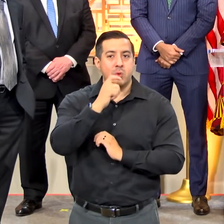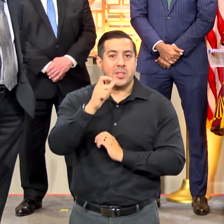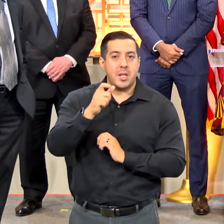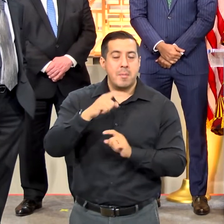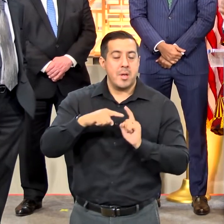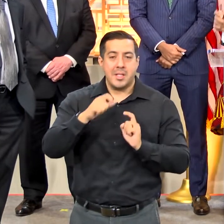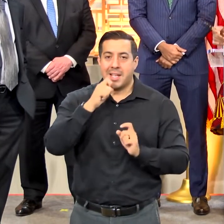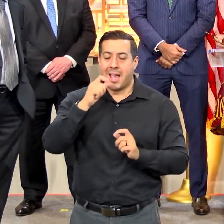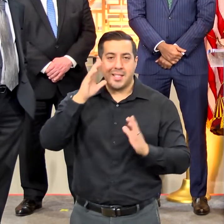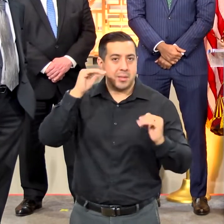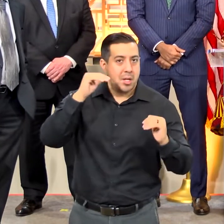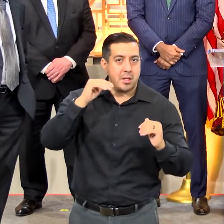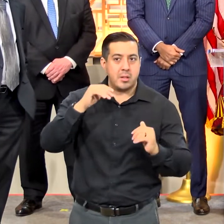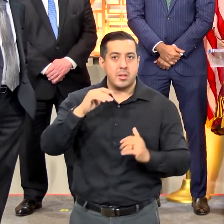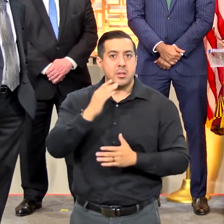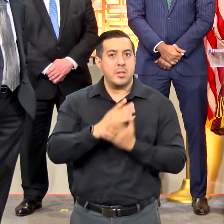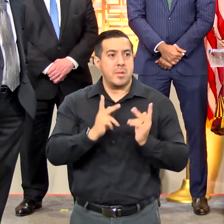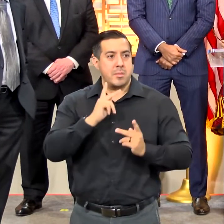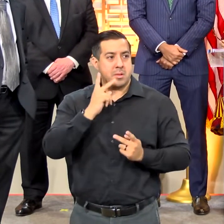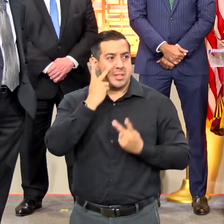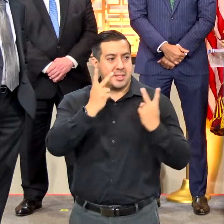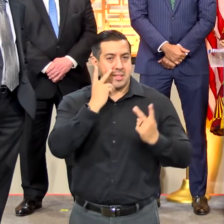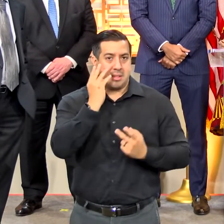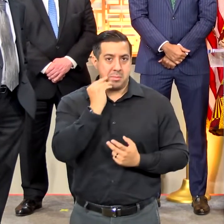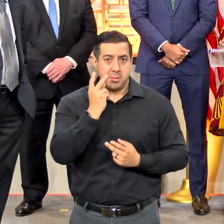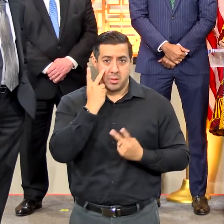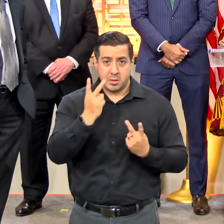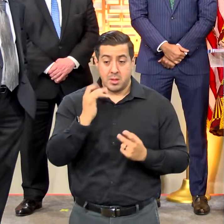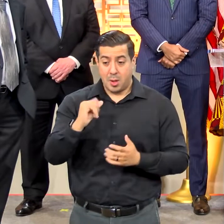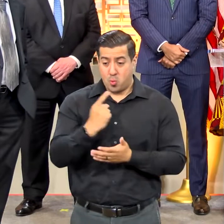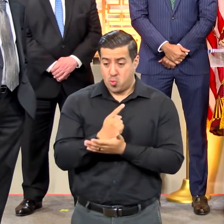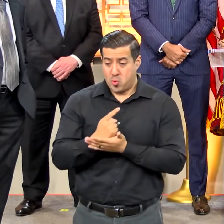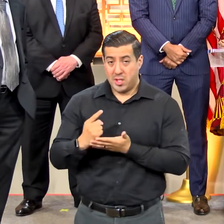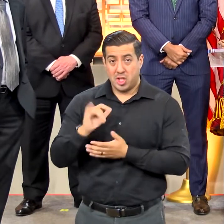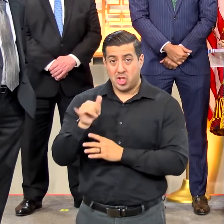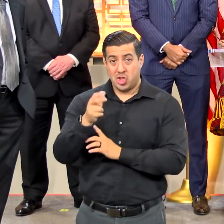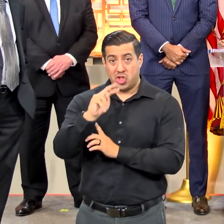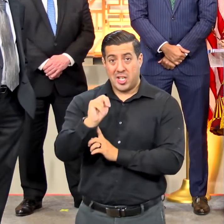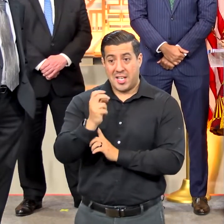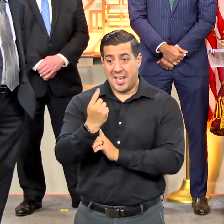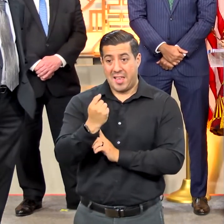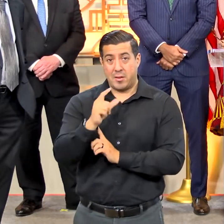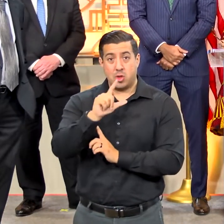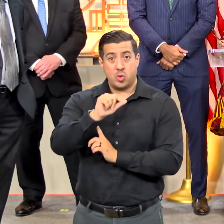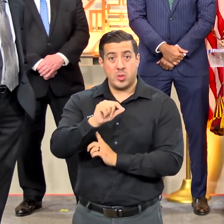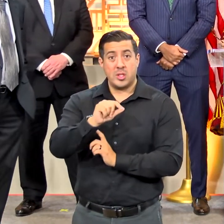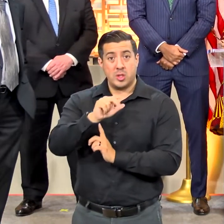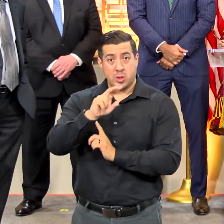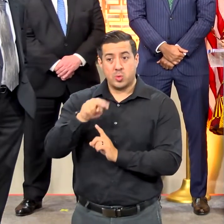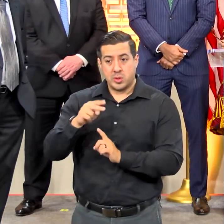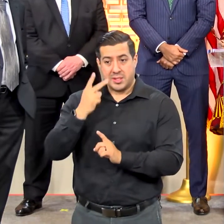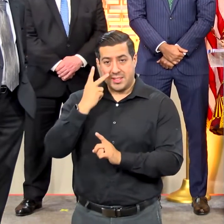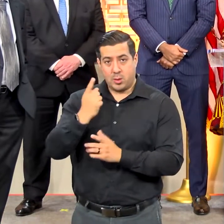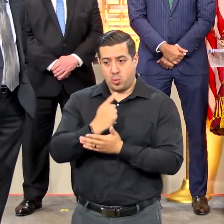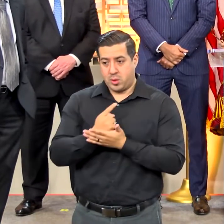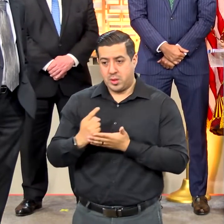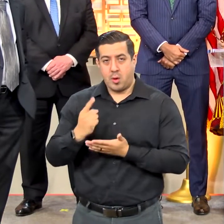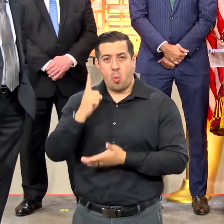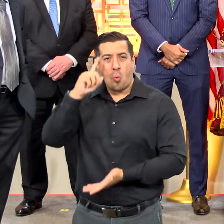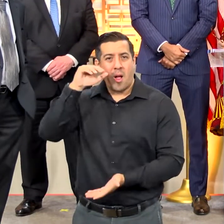think anybody went through these figures, someone mentioned them. In the week of January 11th, 2022 alone, there were